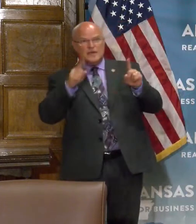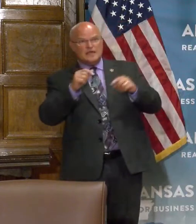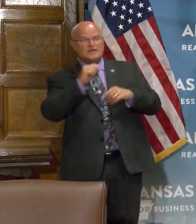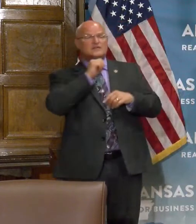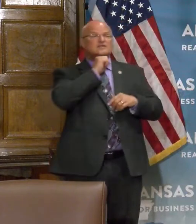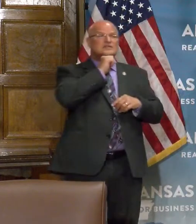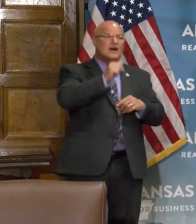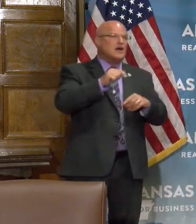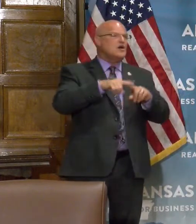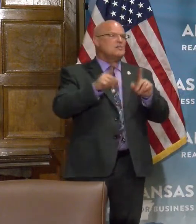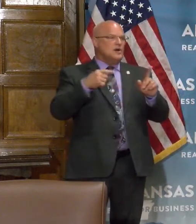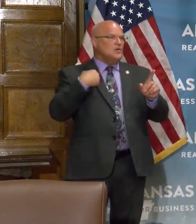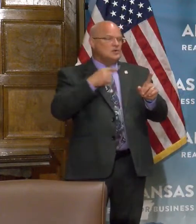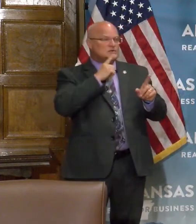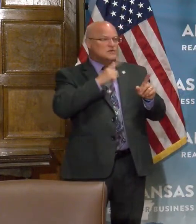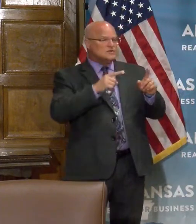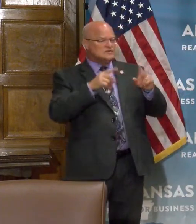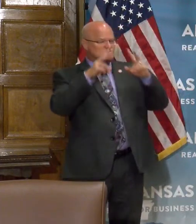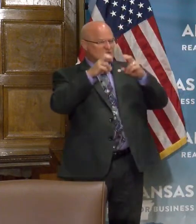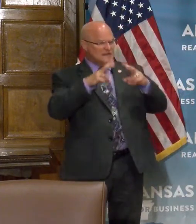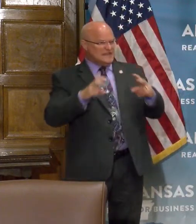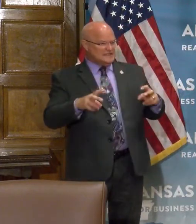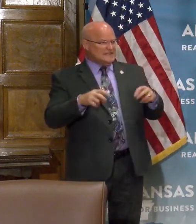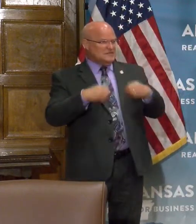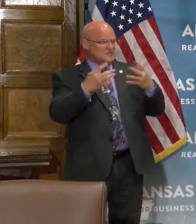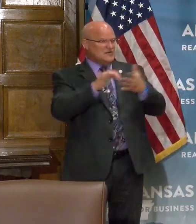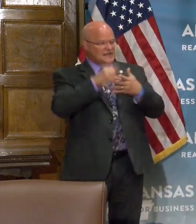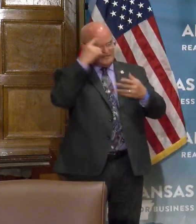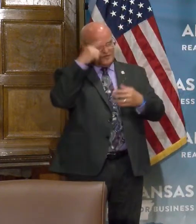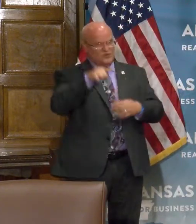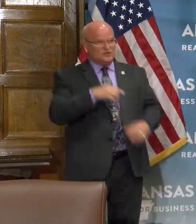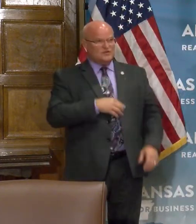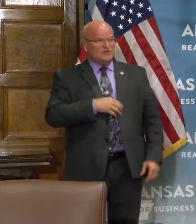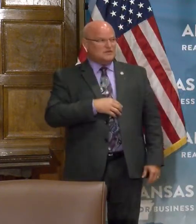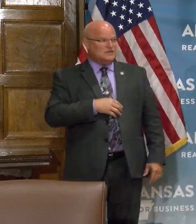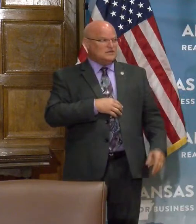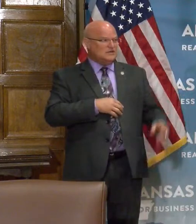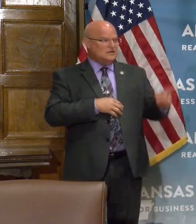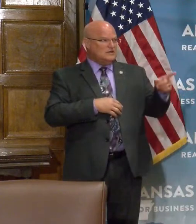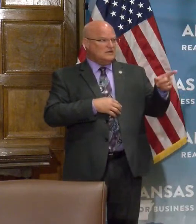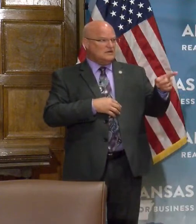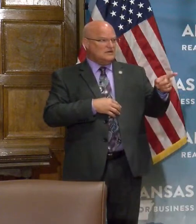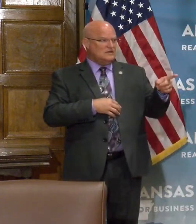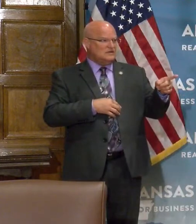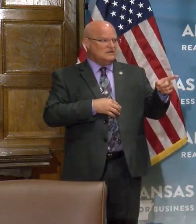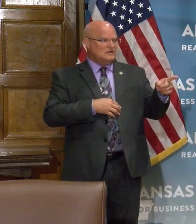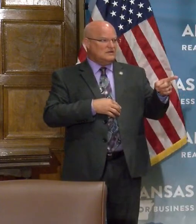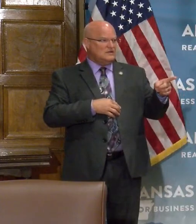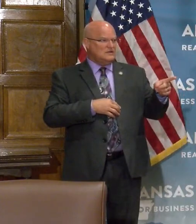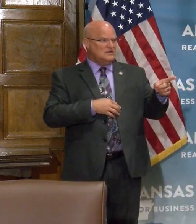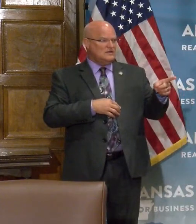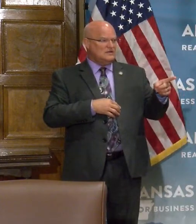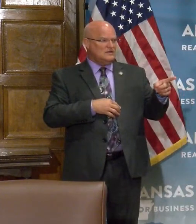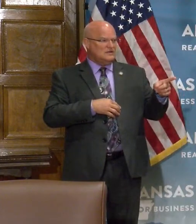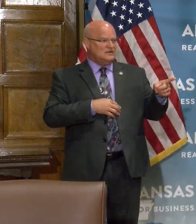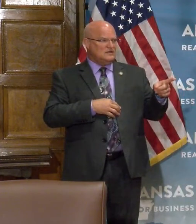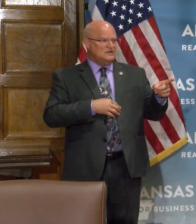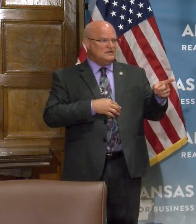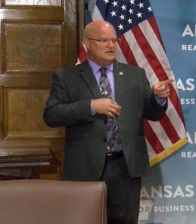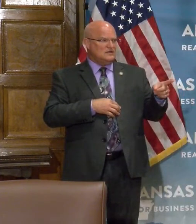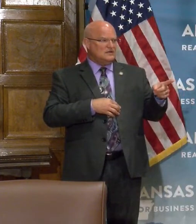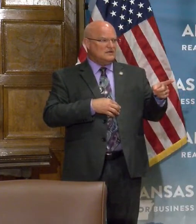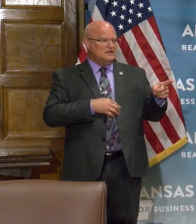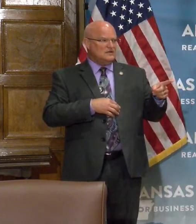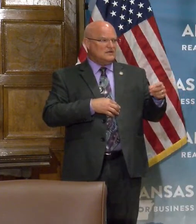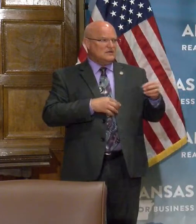not, but we can certainly run that analysis and provide that. But you would say that of those cases, it does appear to be going,